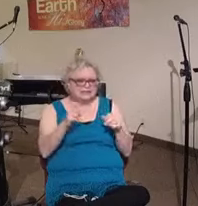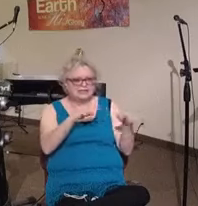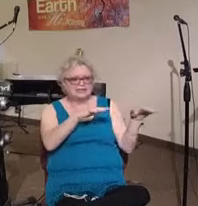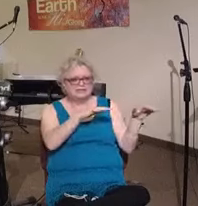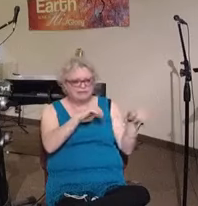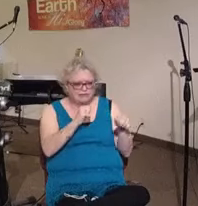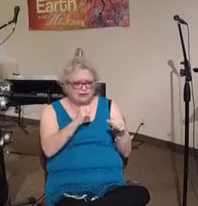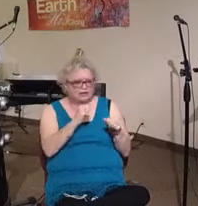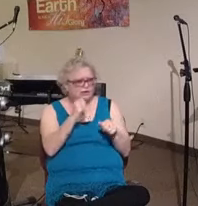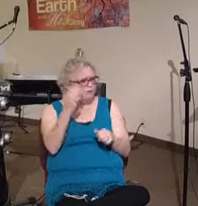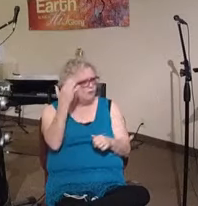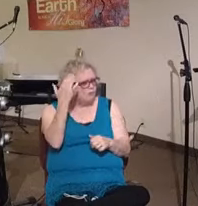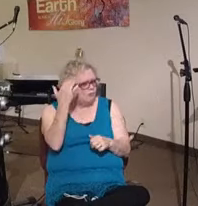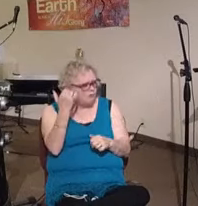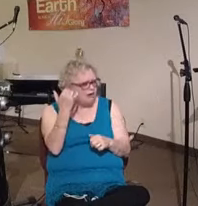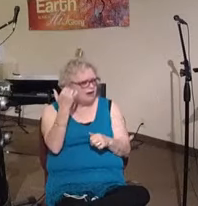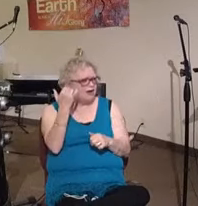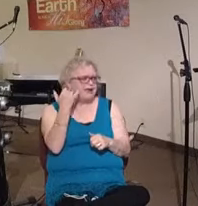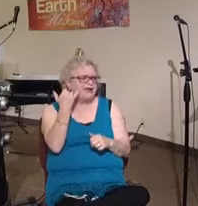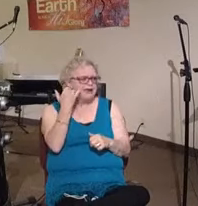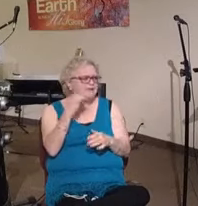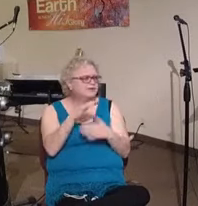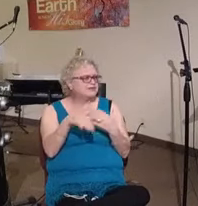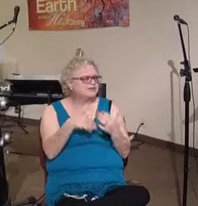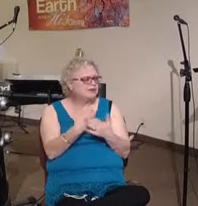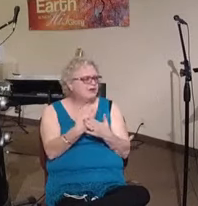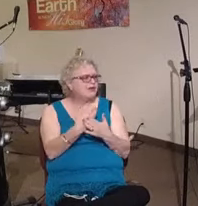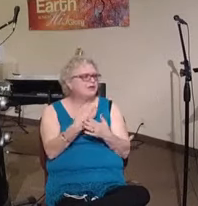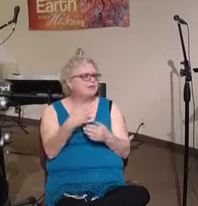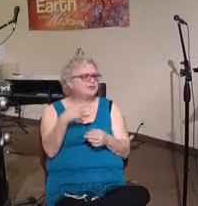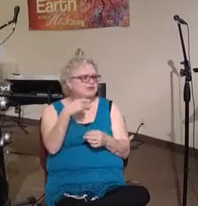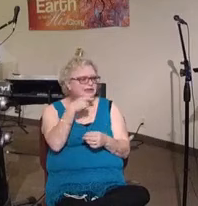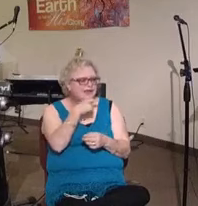that be if it's all a bunch of lies?